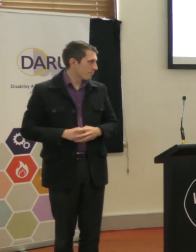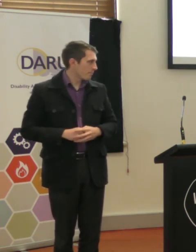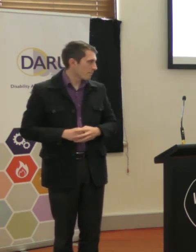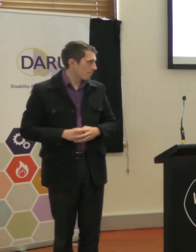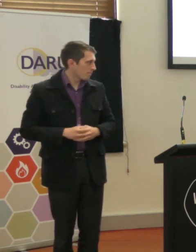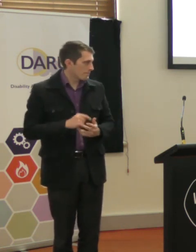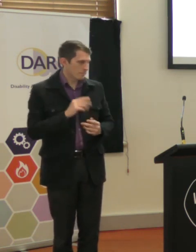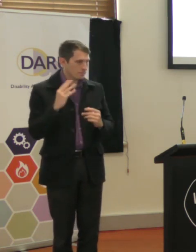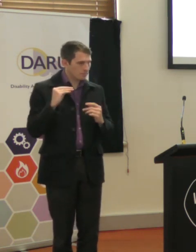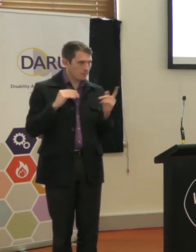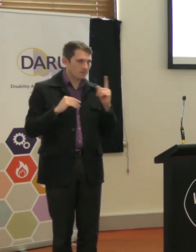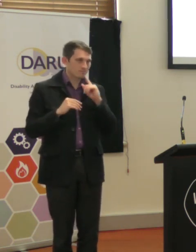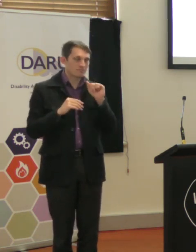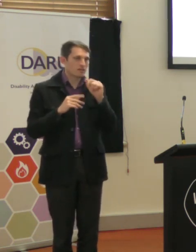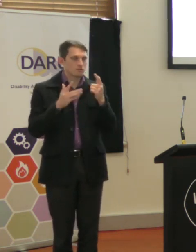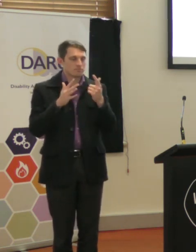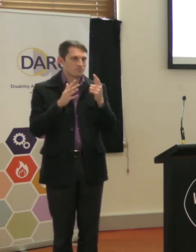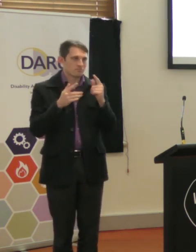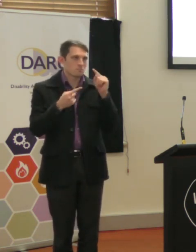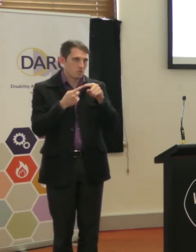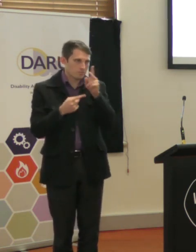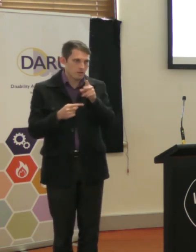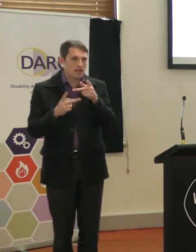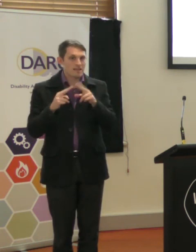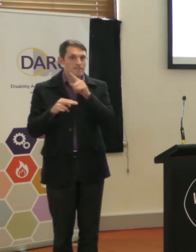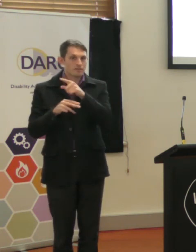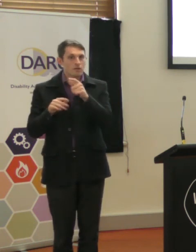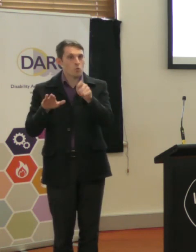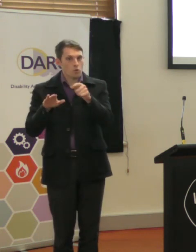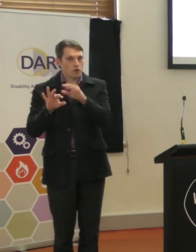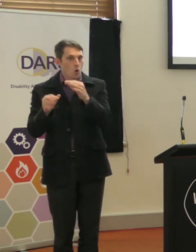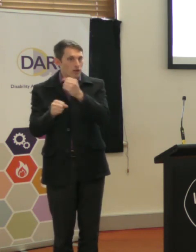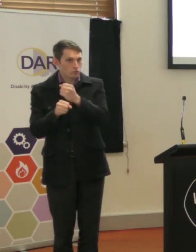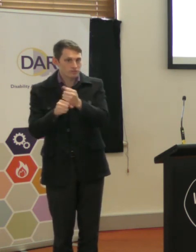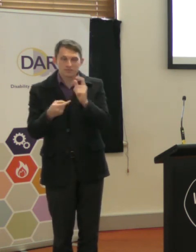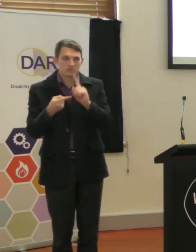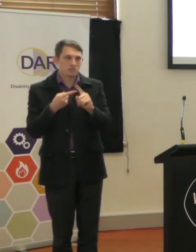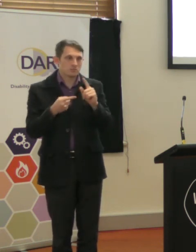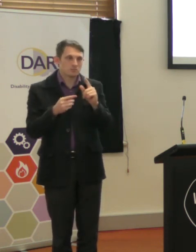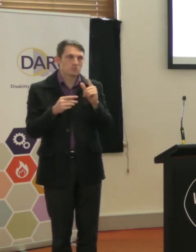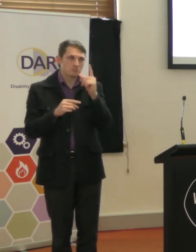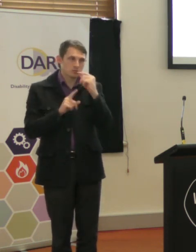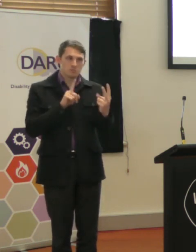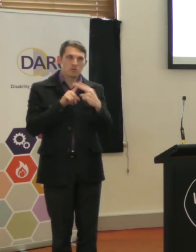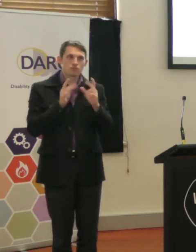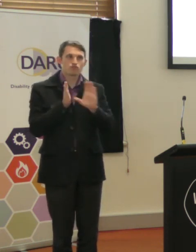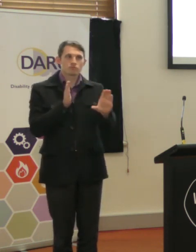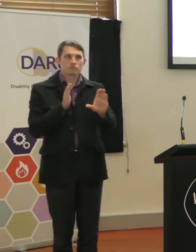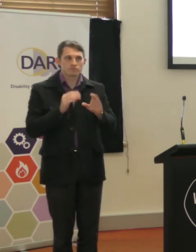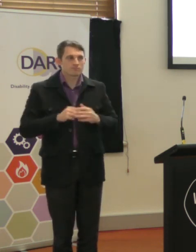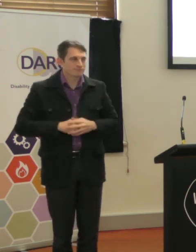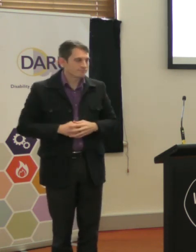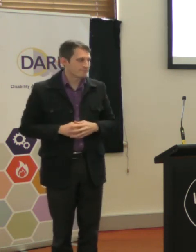Yeah, even if the person was found not guilty, the criminal proceedings don't have any effect on the redress application, and